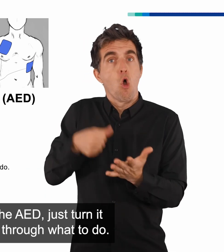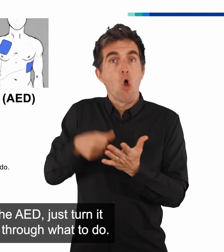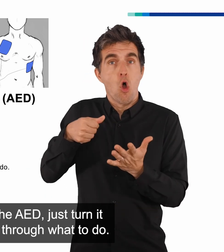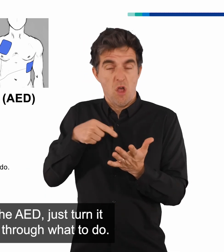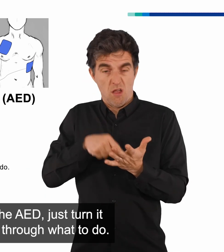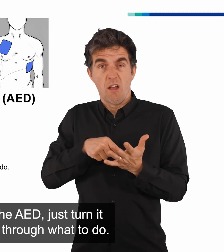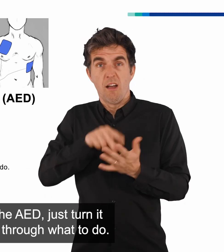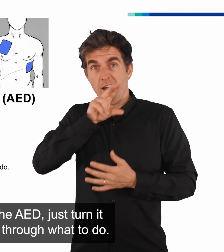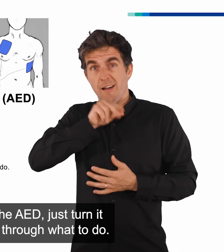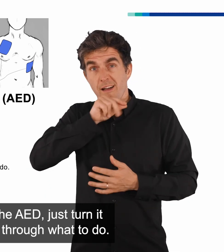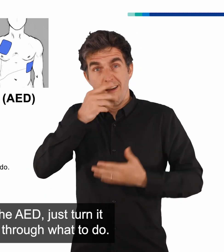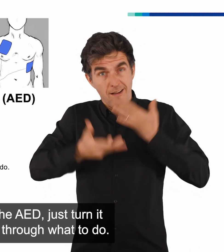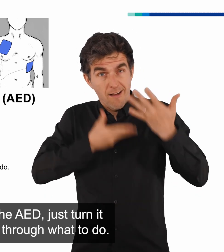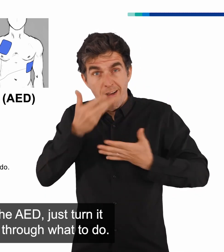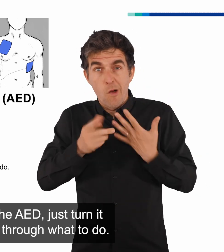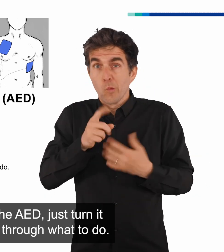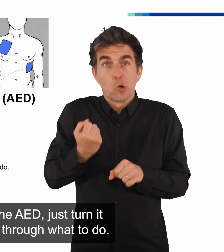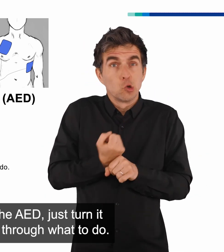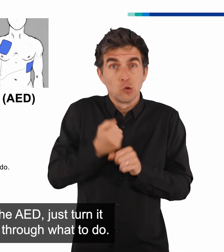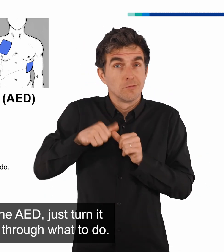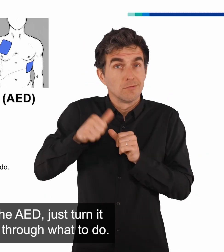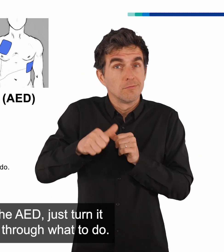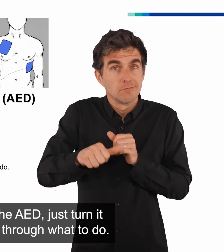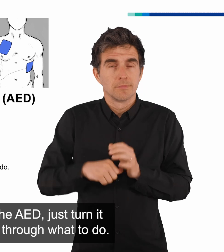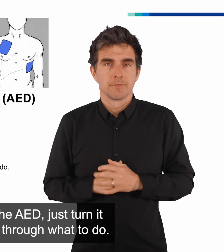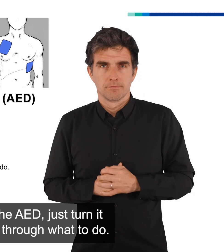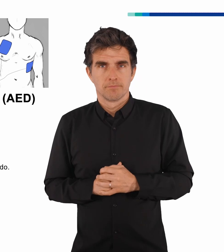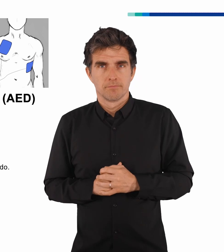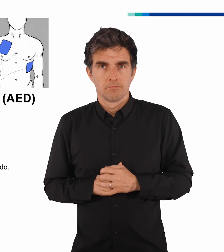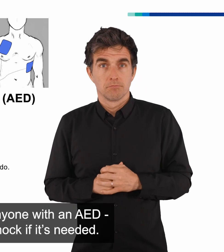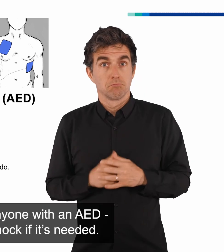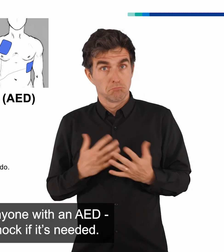hurt anyone with an AED. It only gives a shock if it's needed.